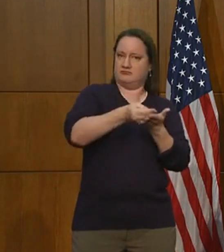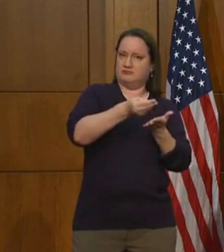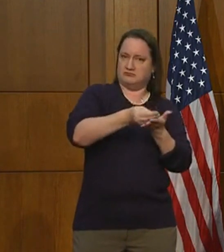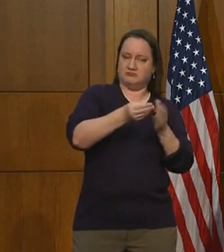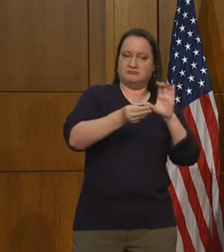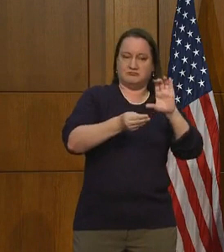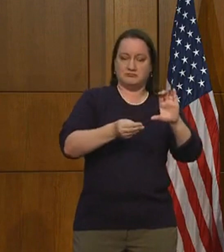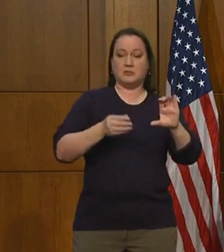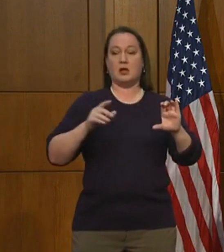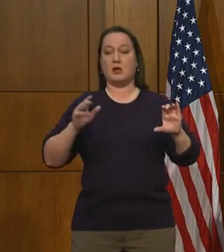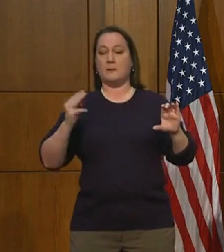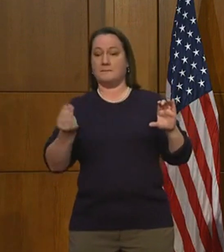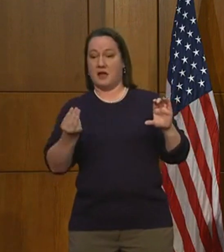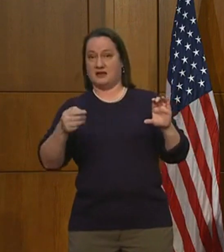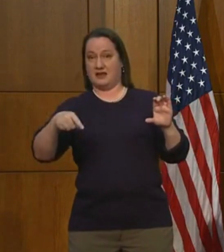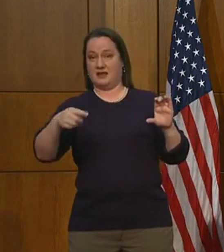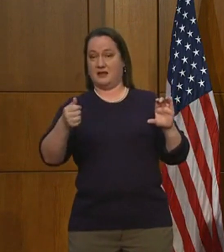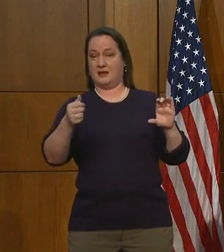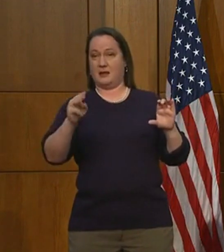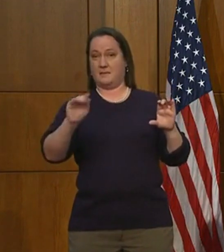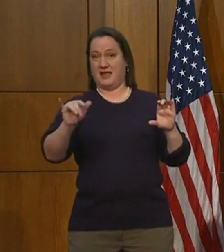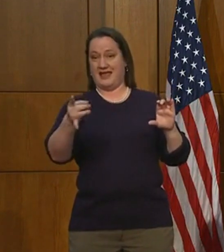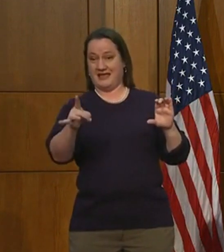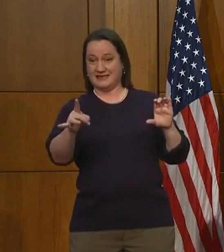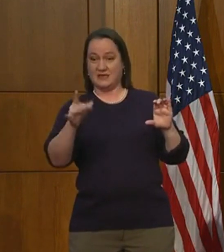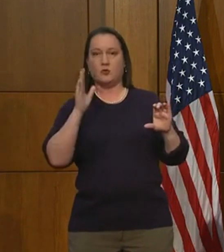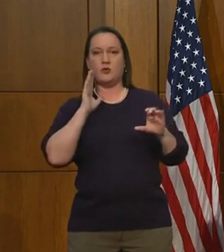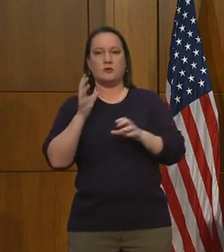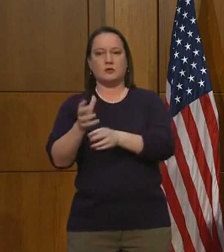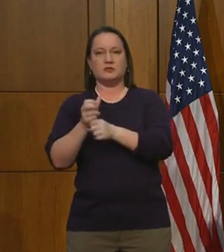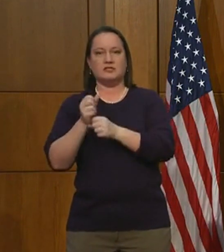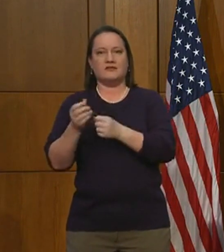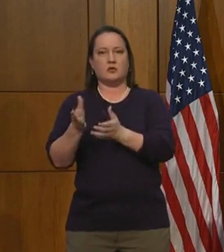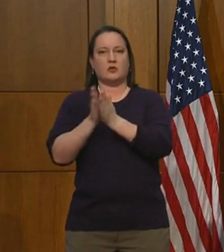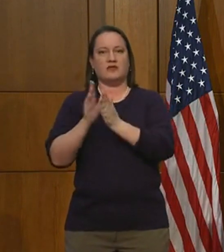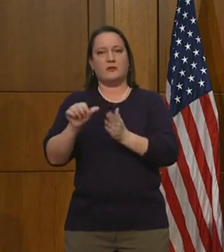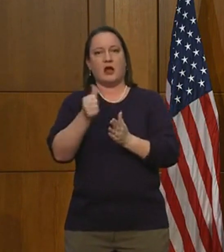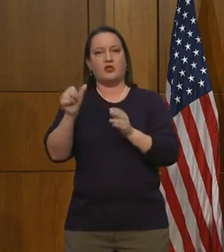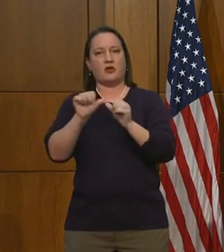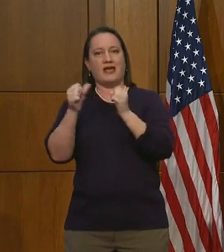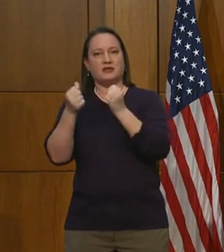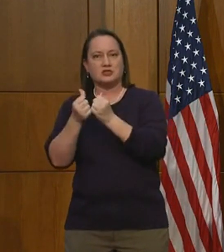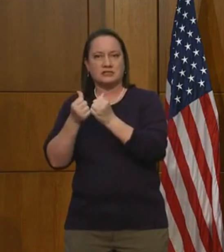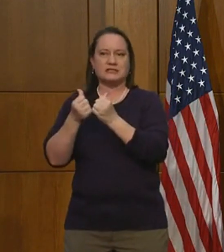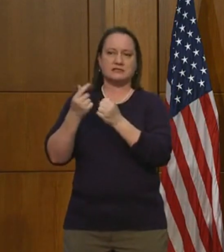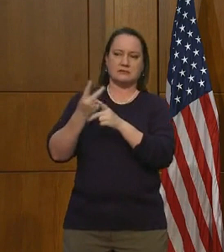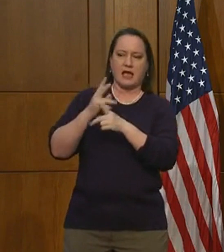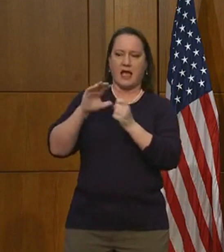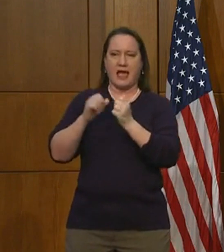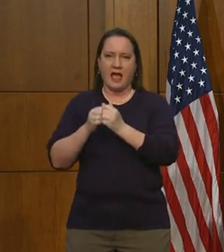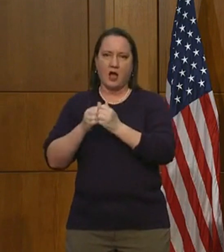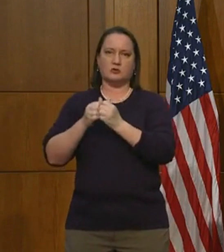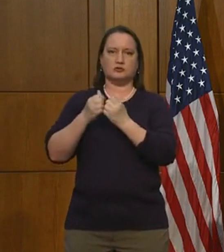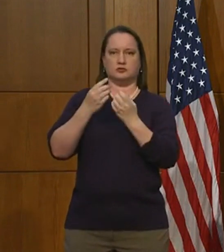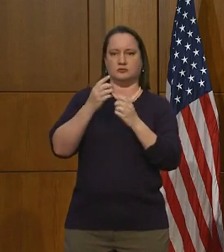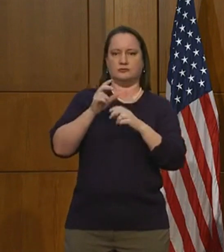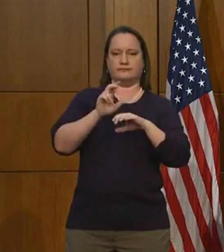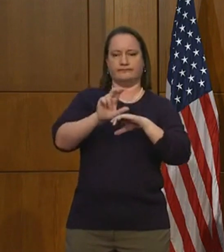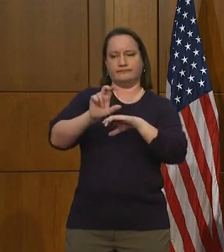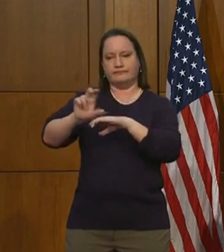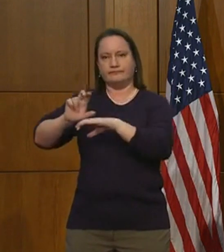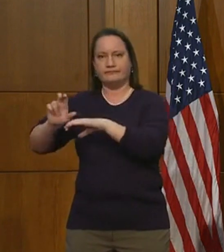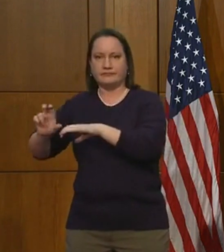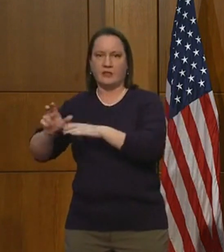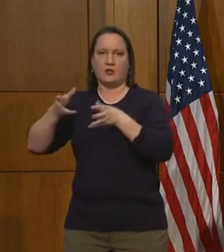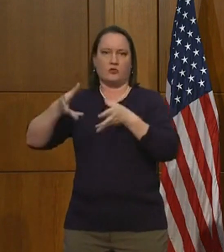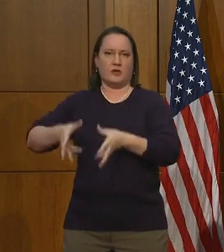on Monday, the 18th, we'll be receiving other requests from all our agencies, and we'll be going through the process of how we're going to allocate the rest of the money. So